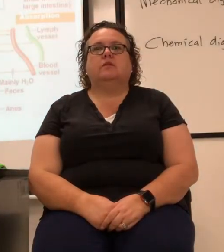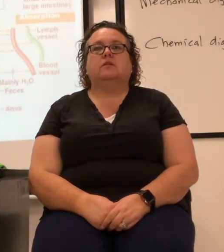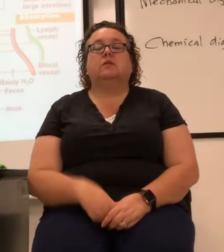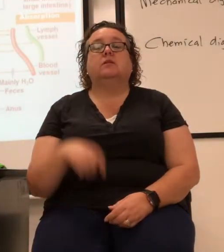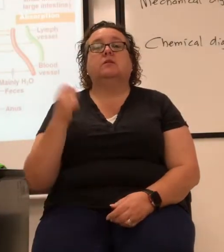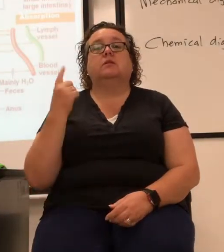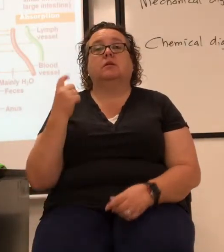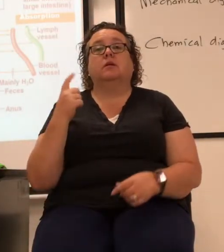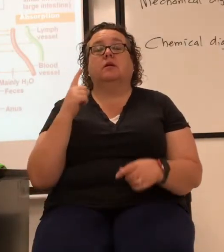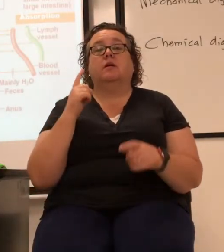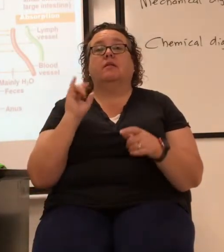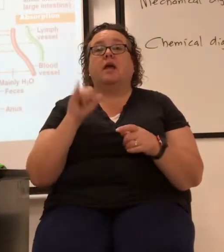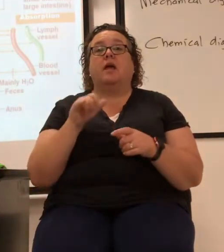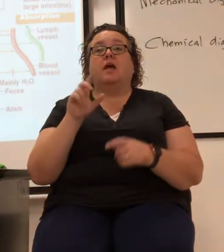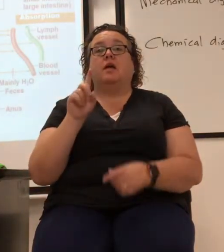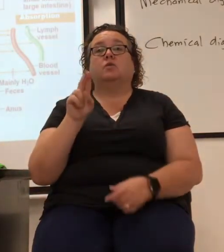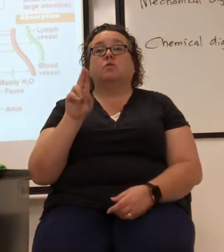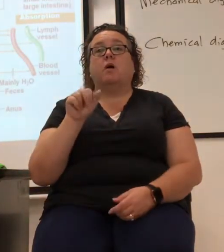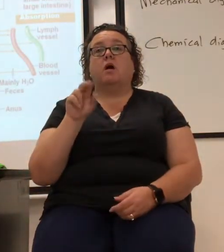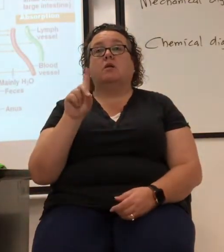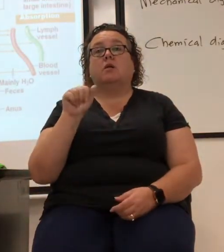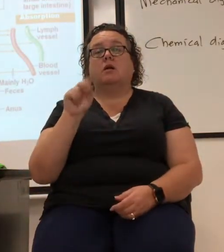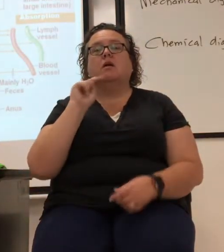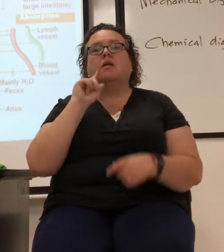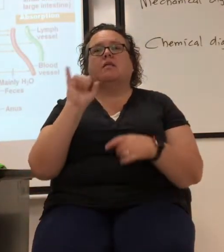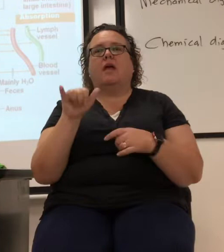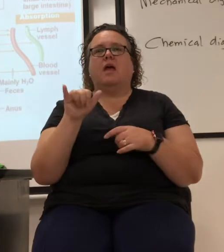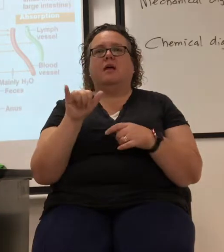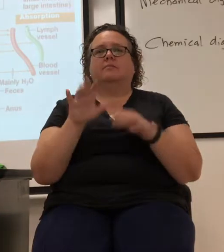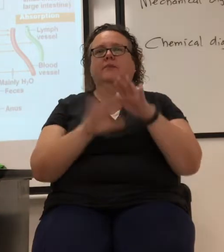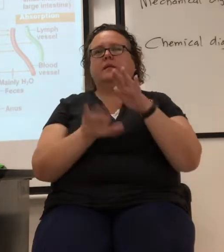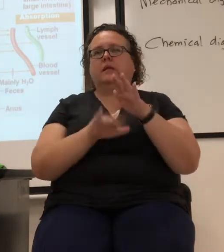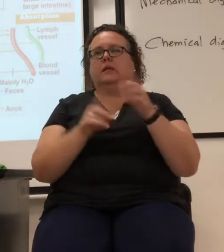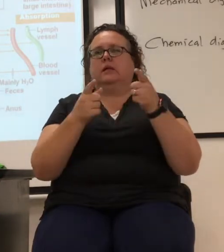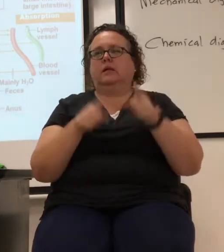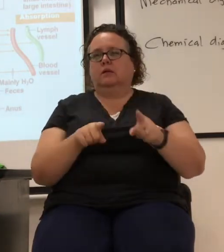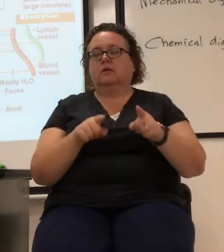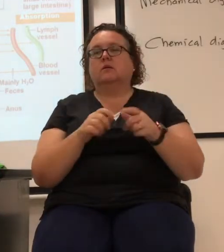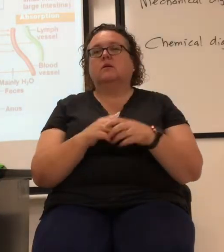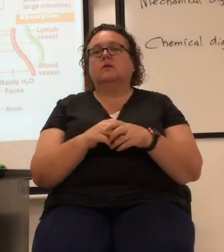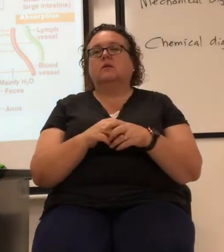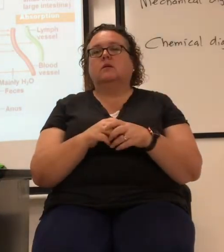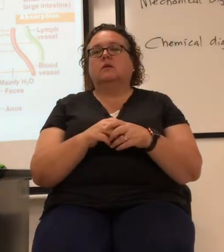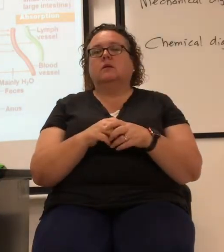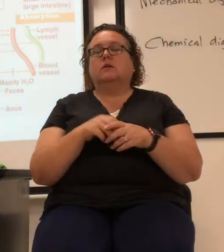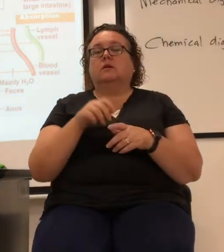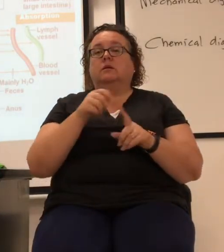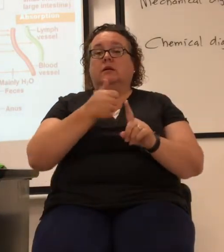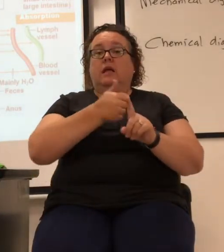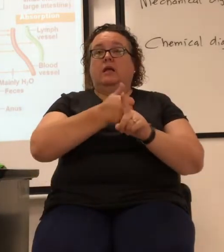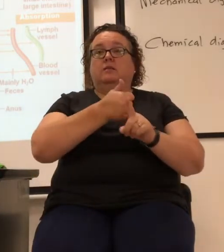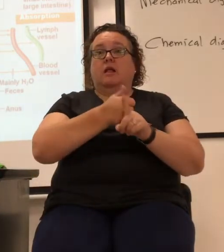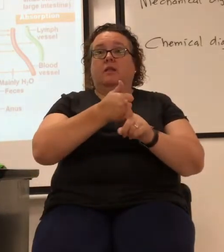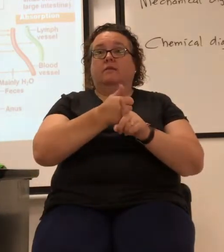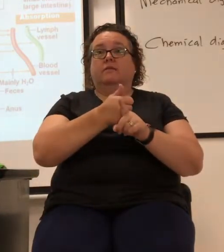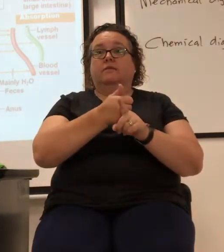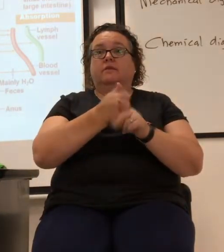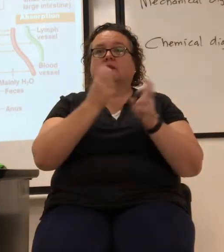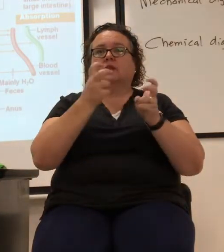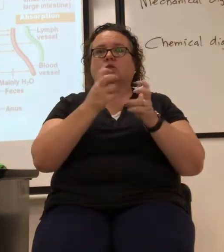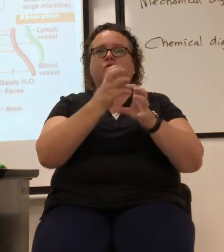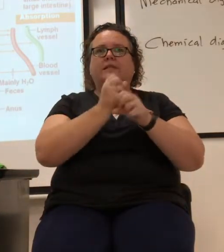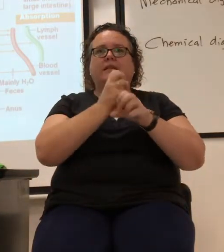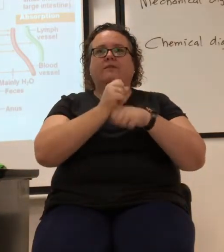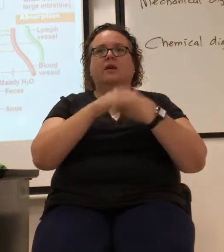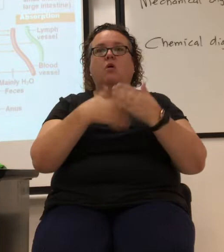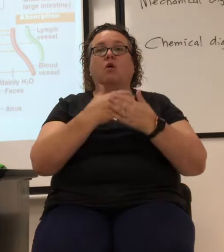Because in the duodenum, basically what you've got, it's receiving the